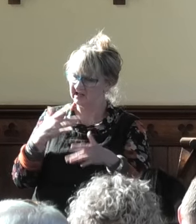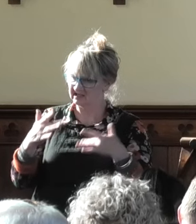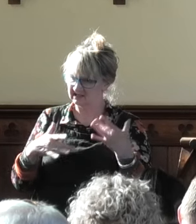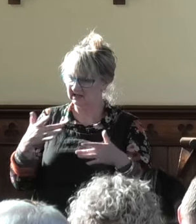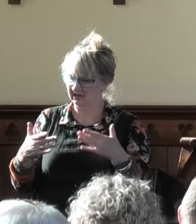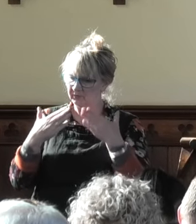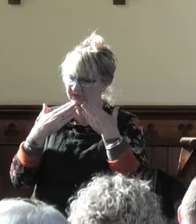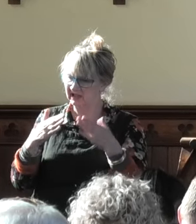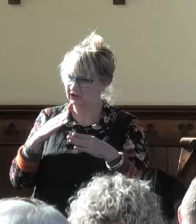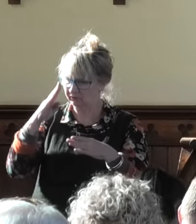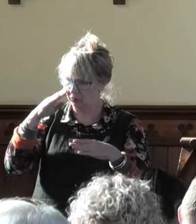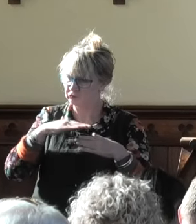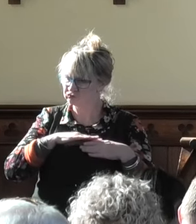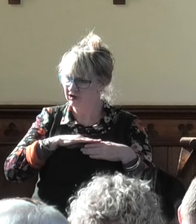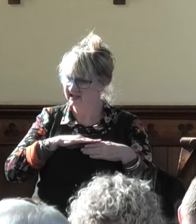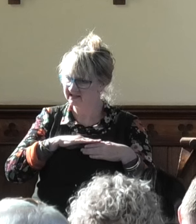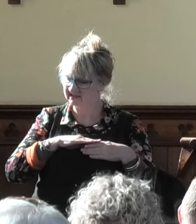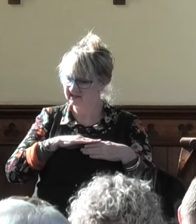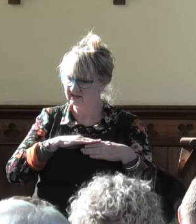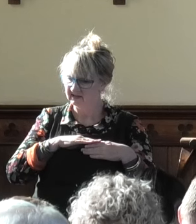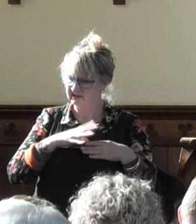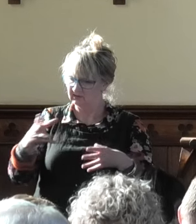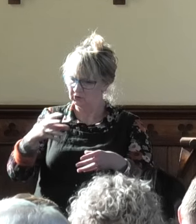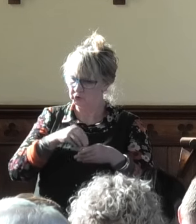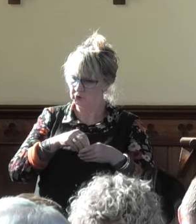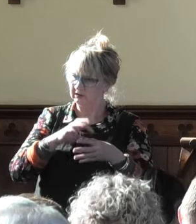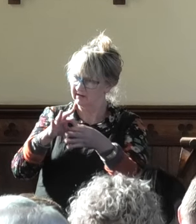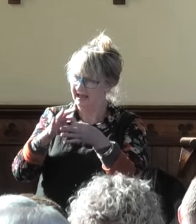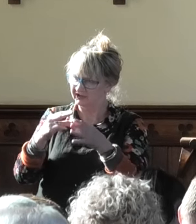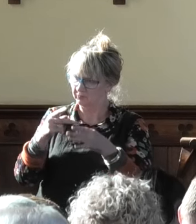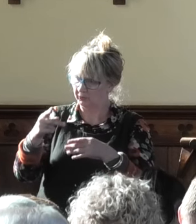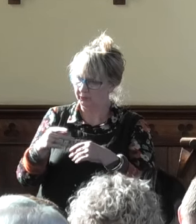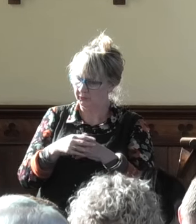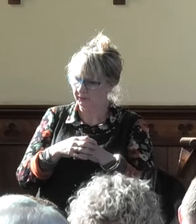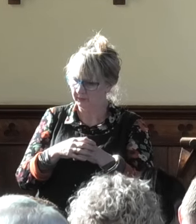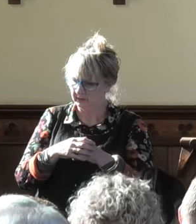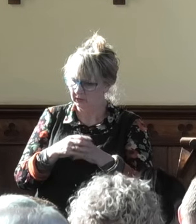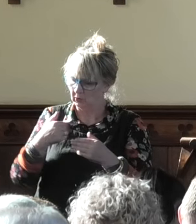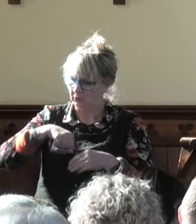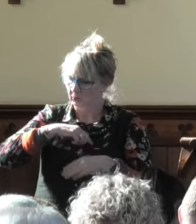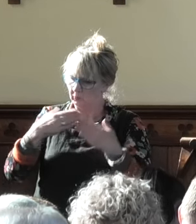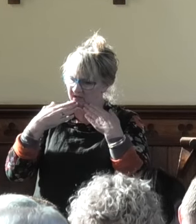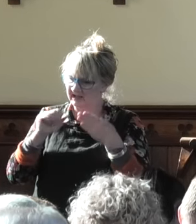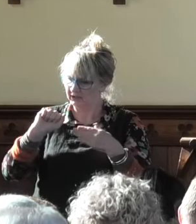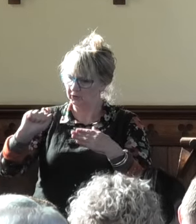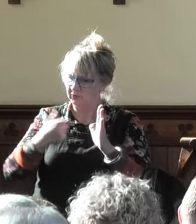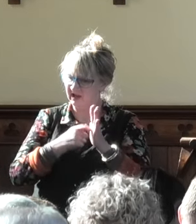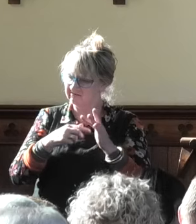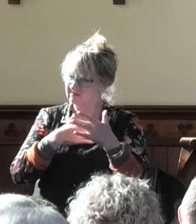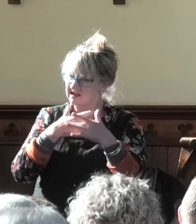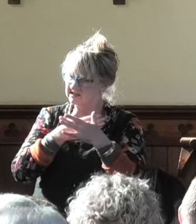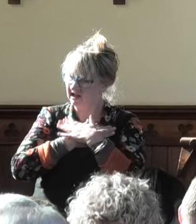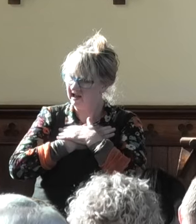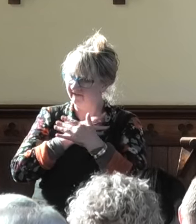you for the grace that you extended to her in bringing her into relationship with you. We thank you that her love for Jesus was